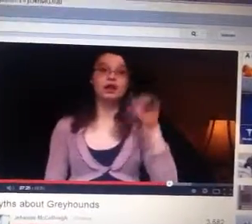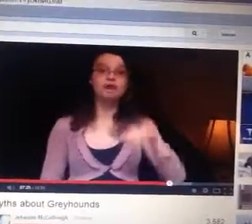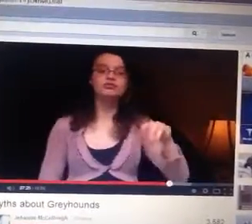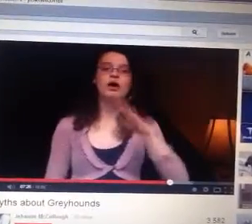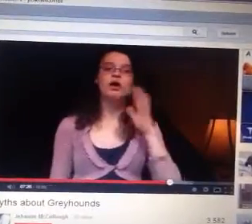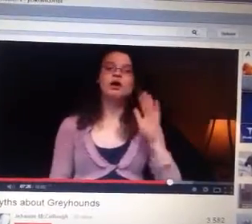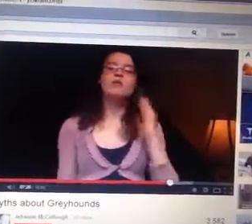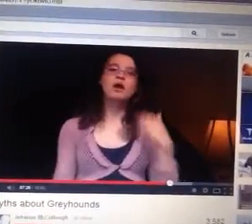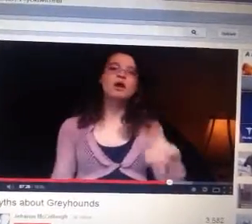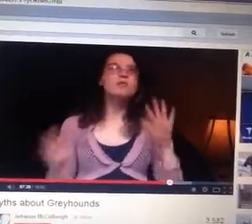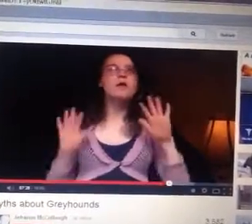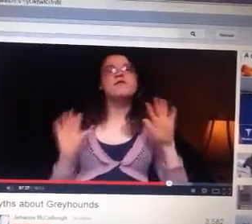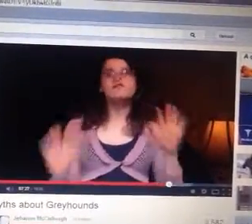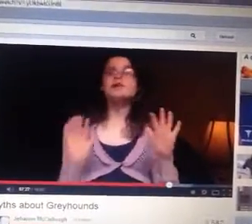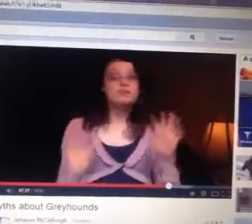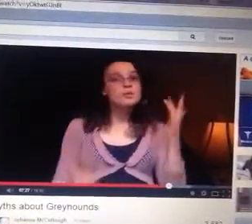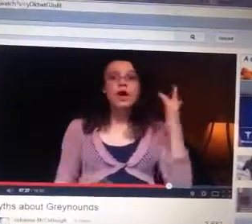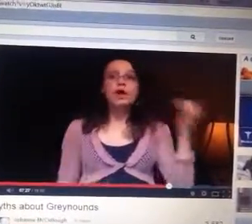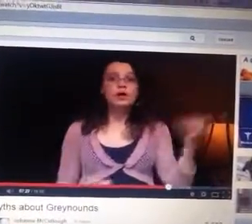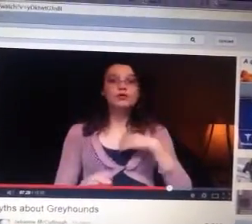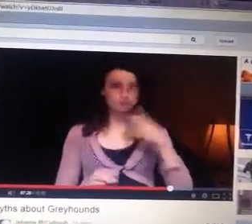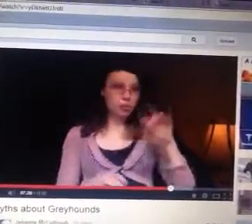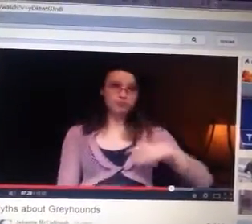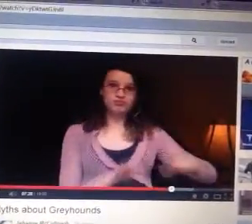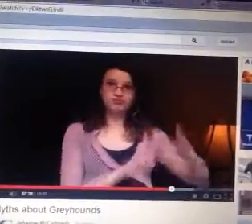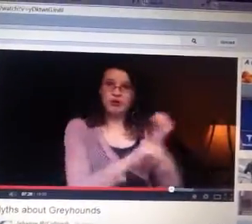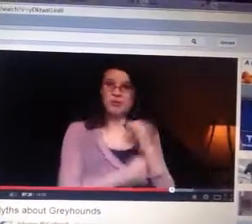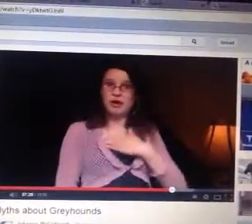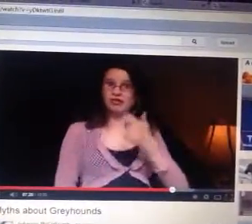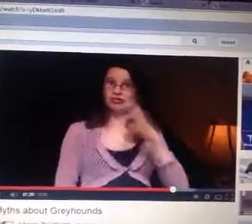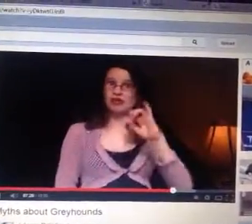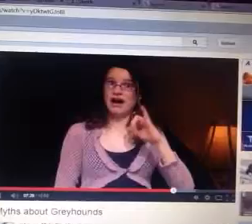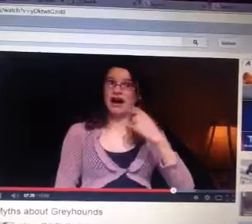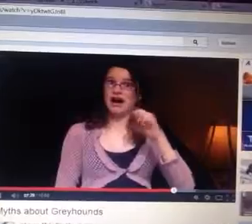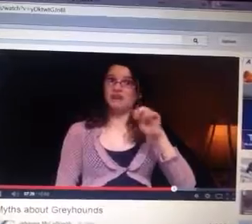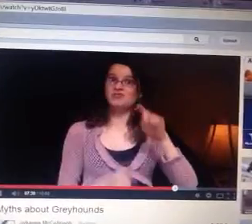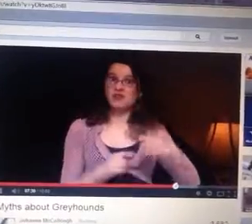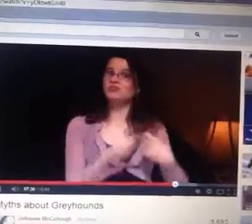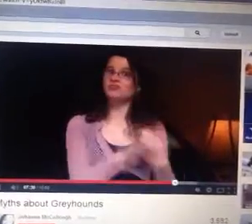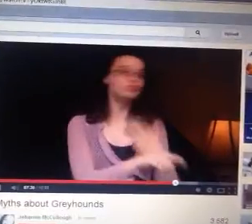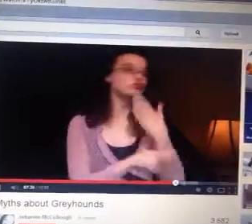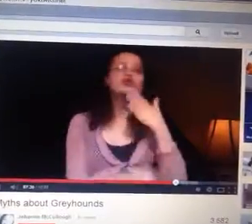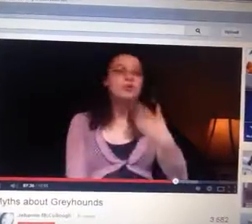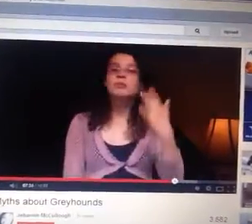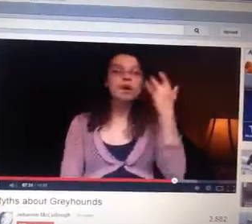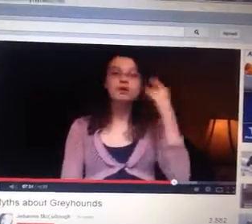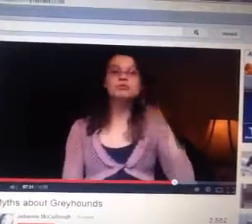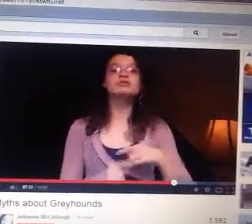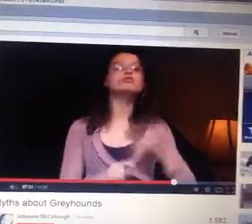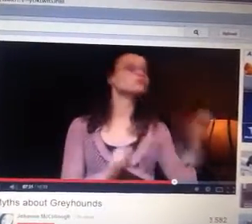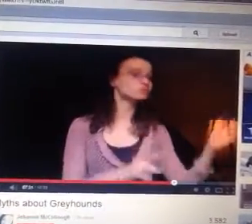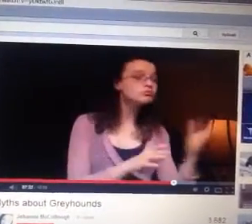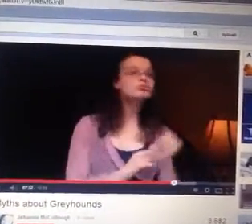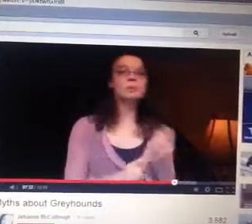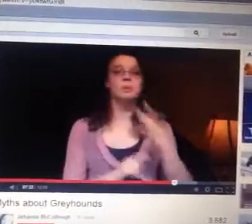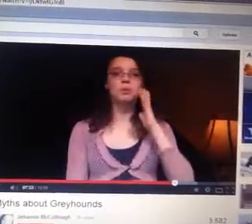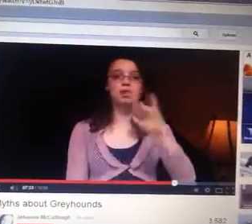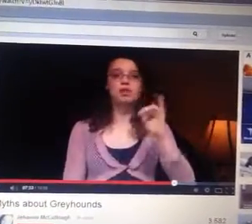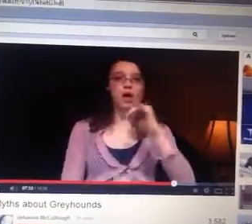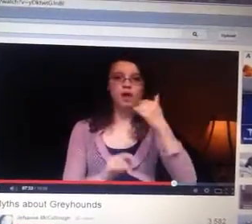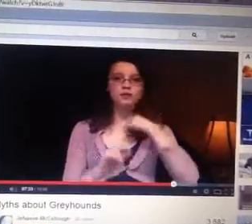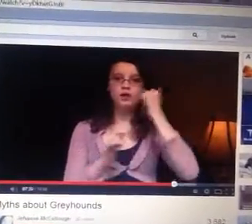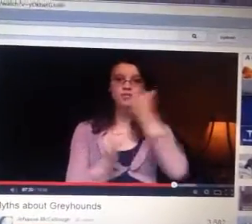And there were different animals that was brought in. It was an emergency rescue home for